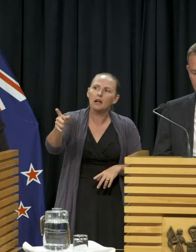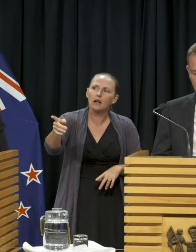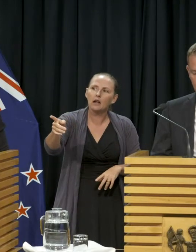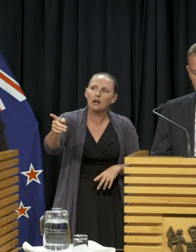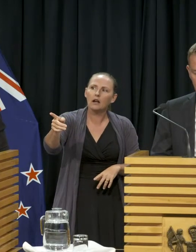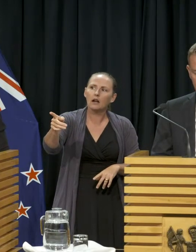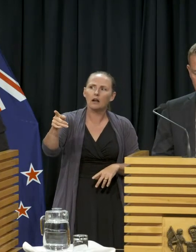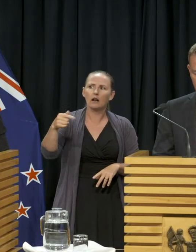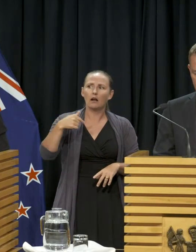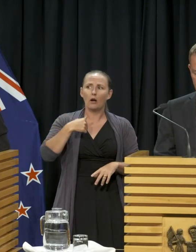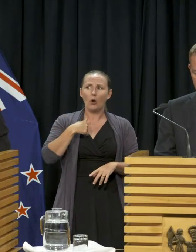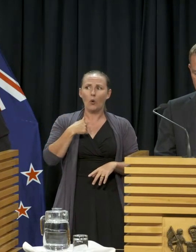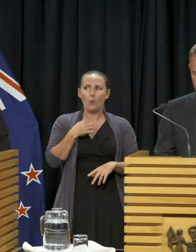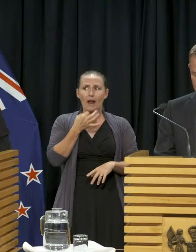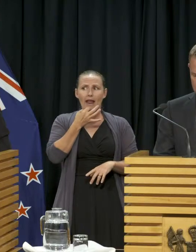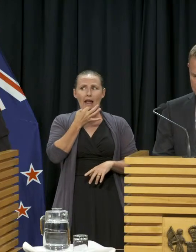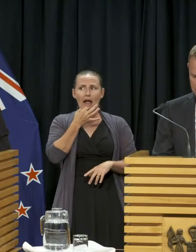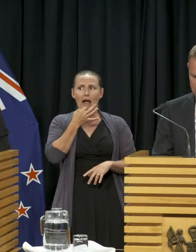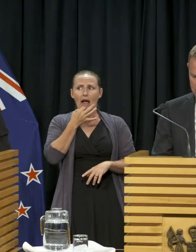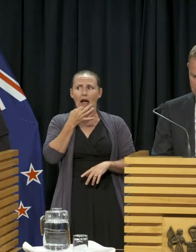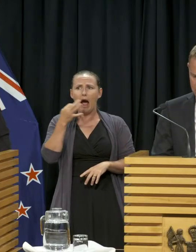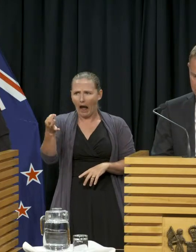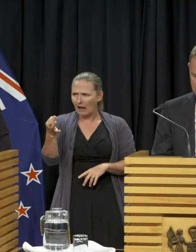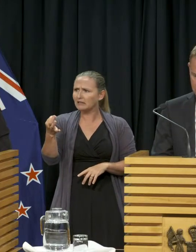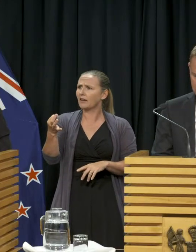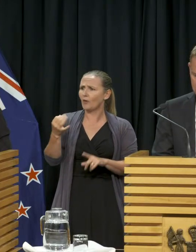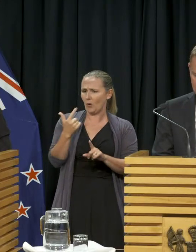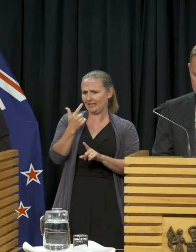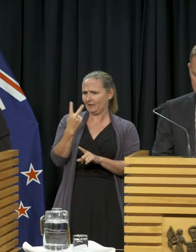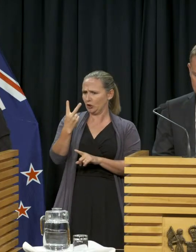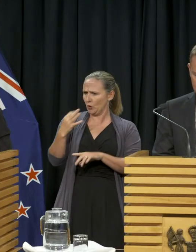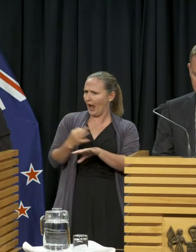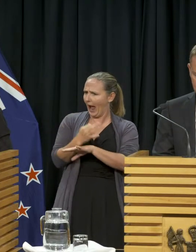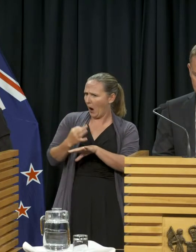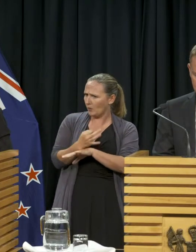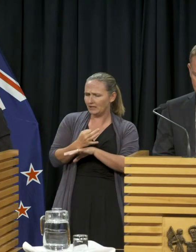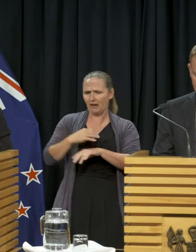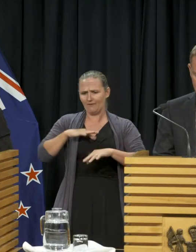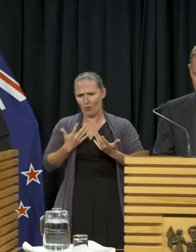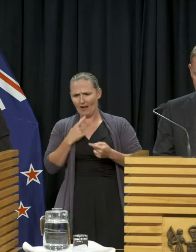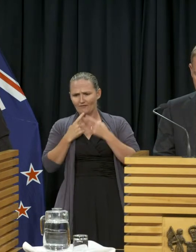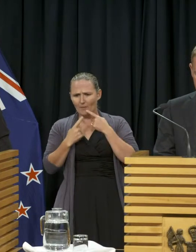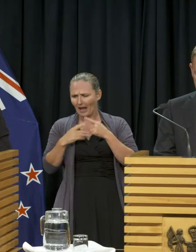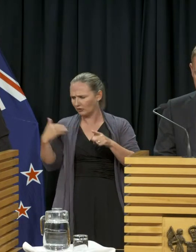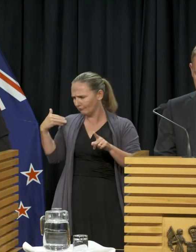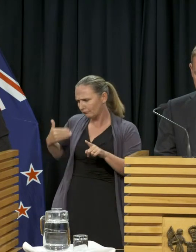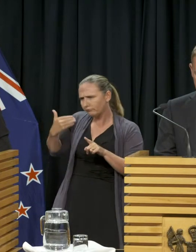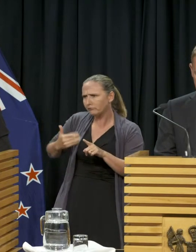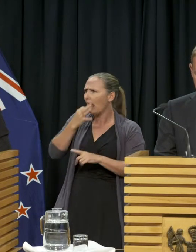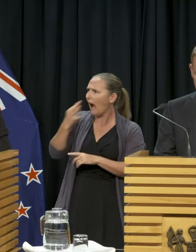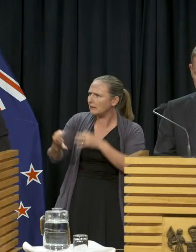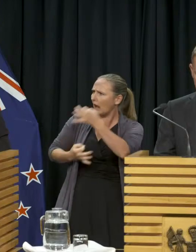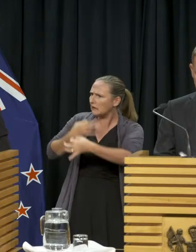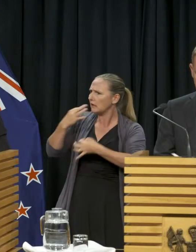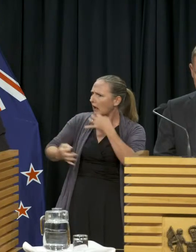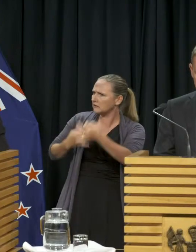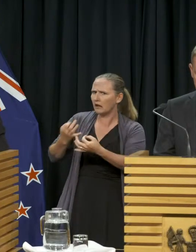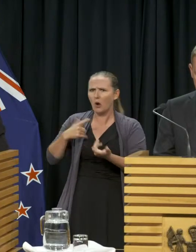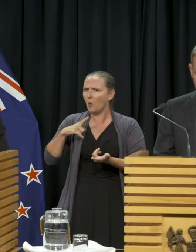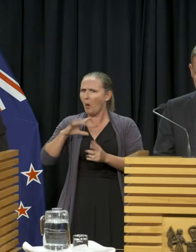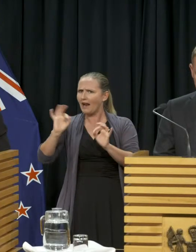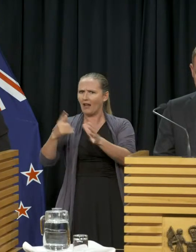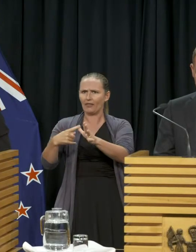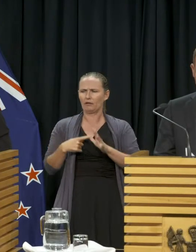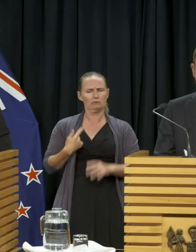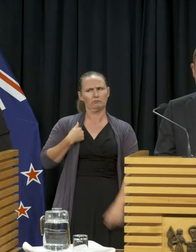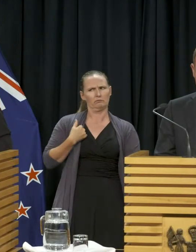asking for daily snapshots on vaccination rollout for some time, and we haven't really, we haven't been given one. Is it why not? I would